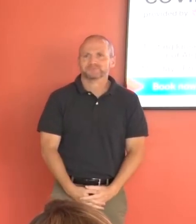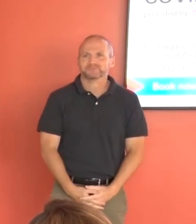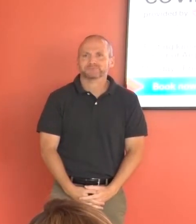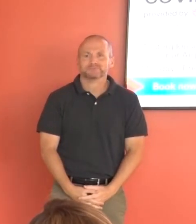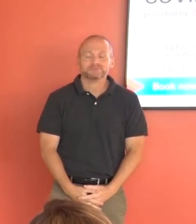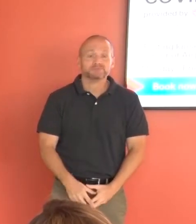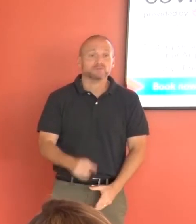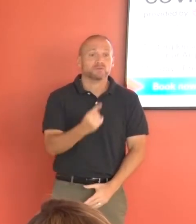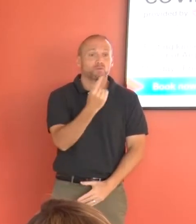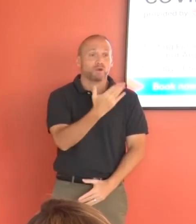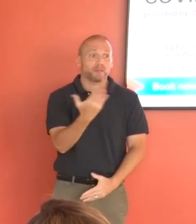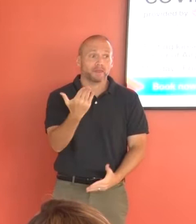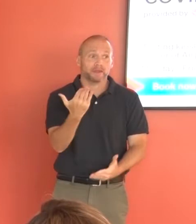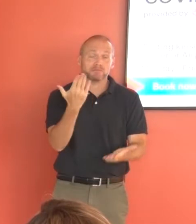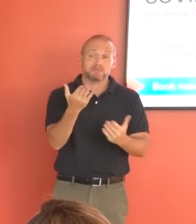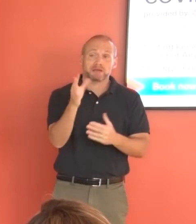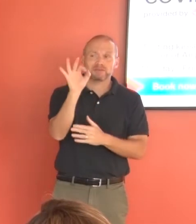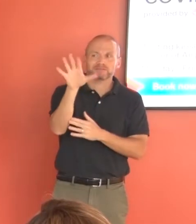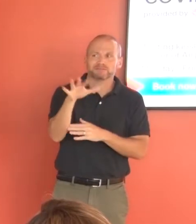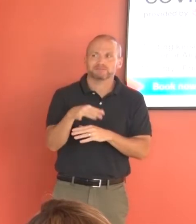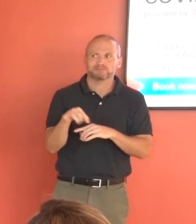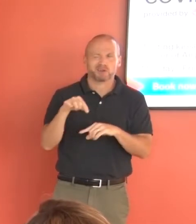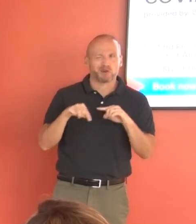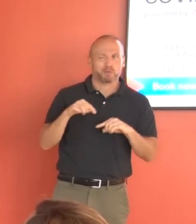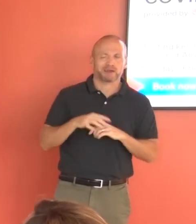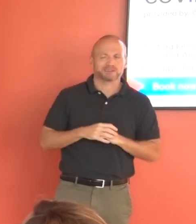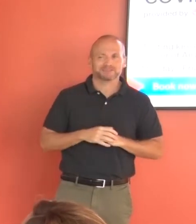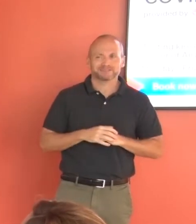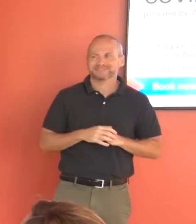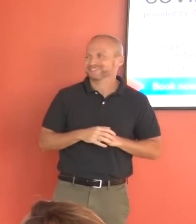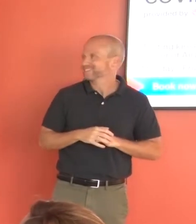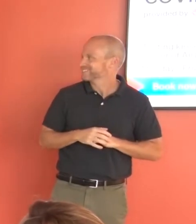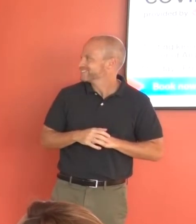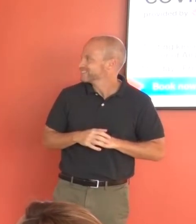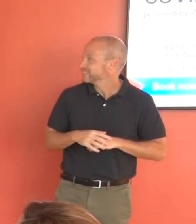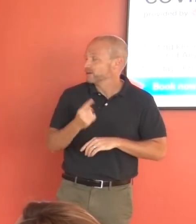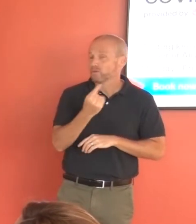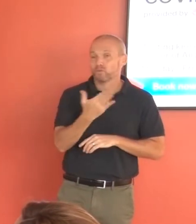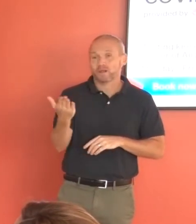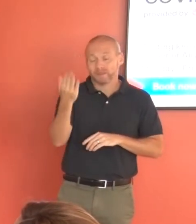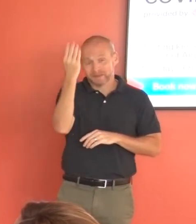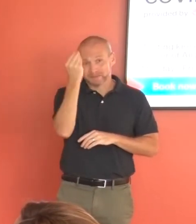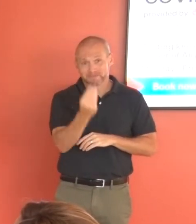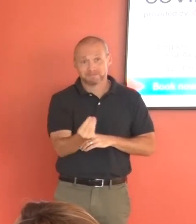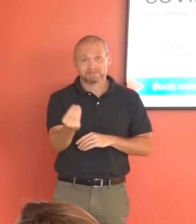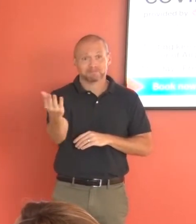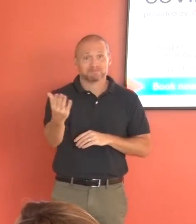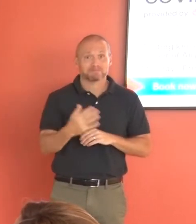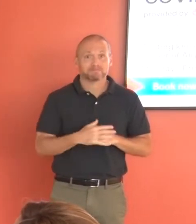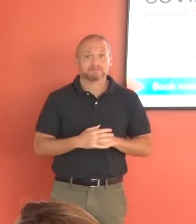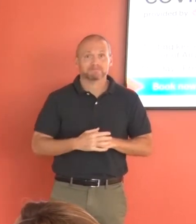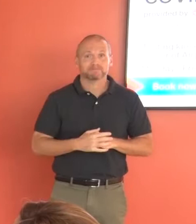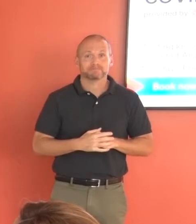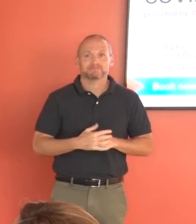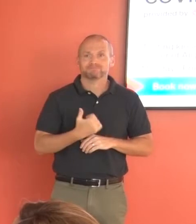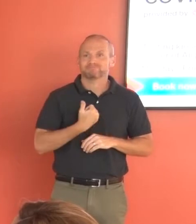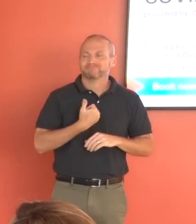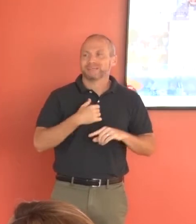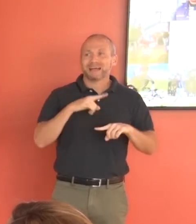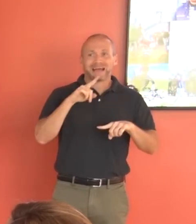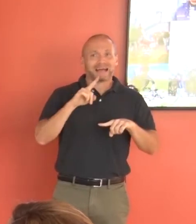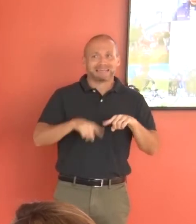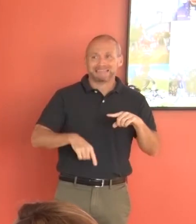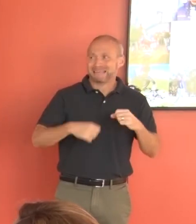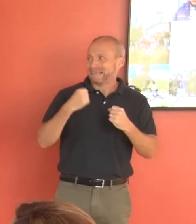One thing I might tell you though, let me go back. I love doing that. So one thing I'll tell you though, I cannot advocate